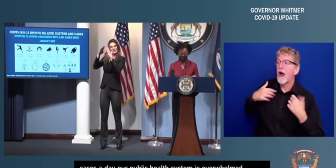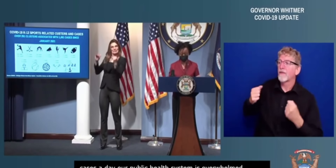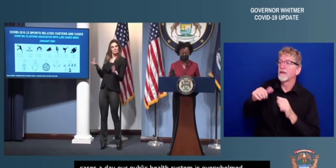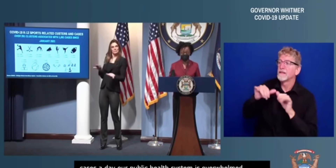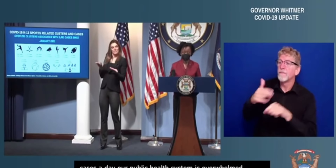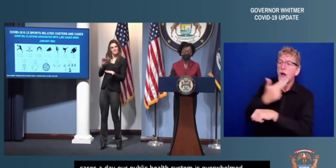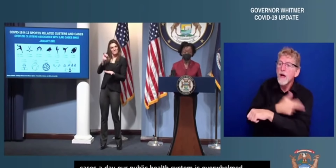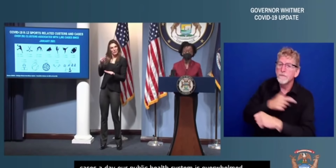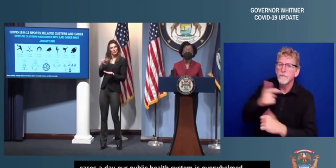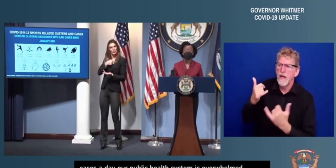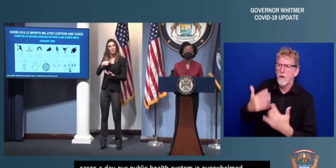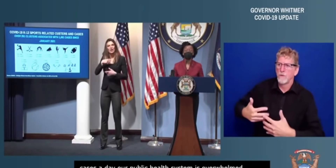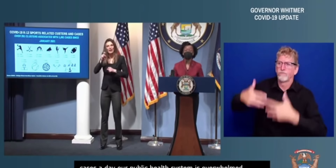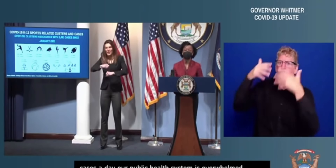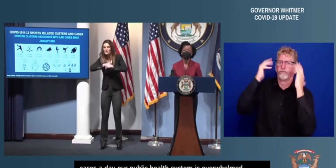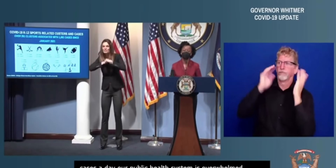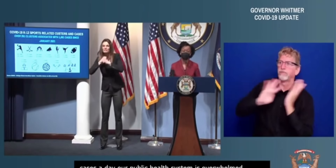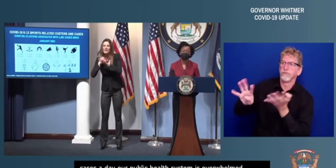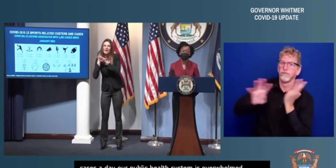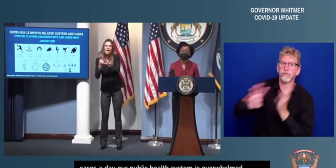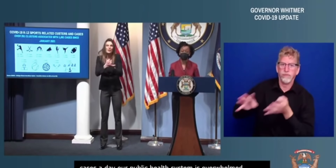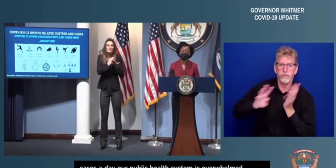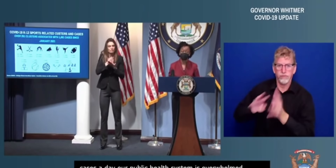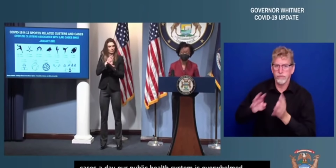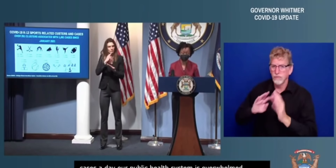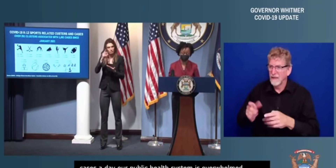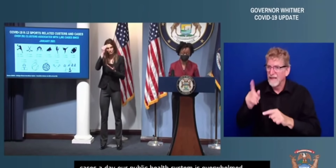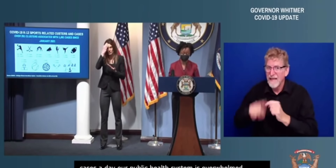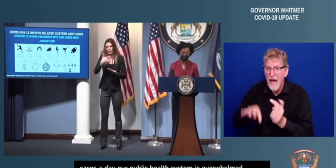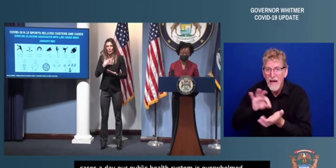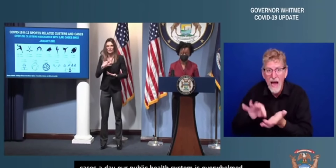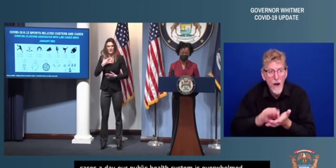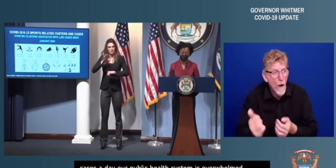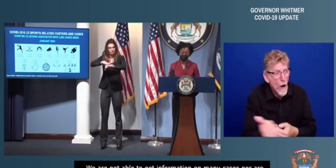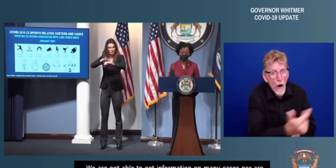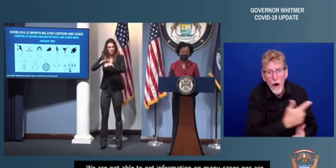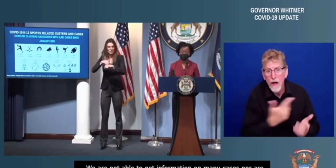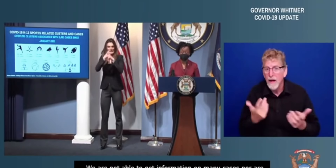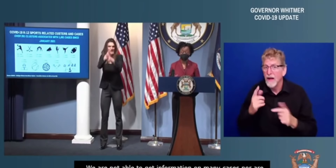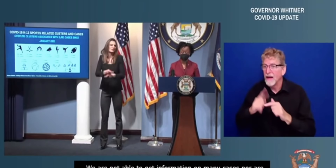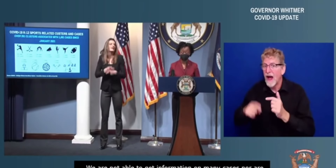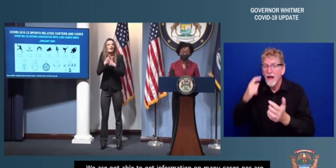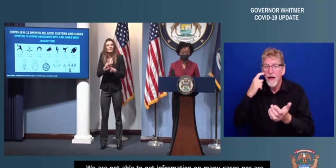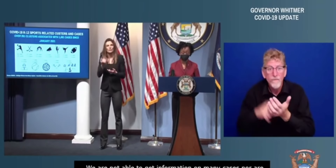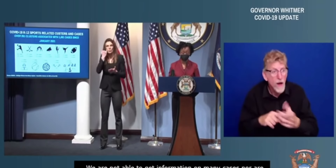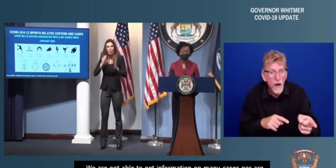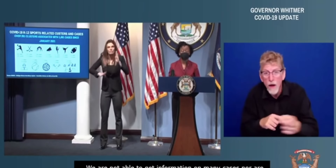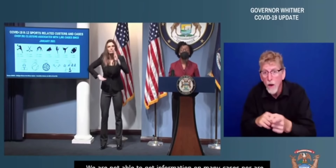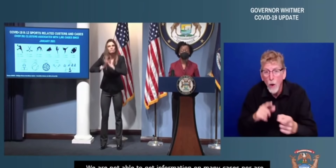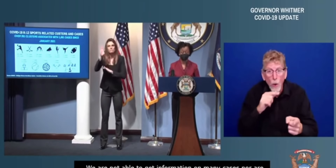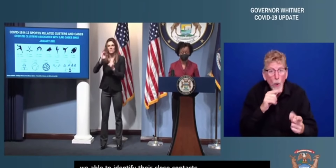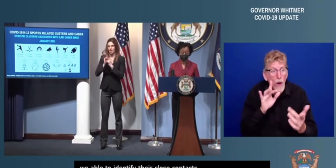many cases, nor are we able to identify their close contacts. We don't know where all